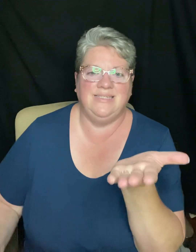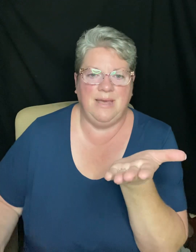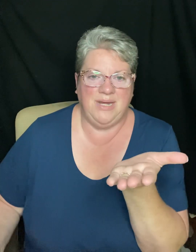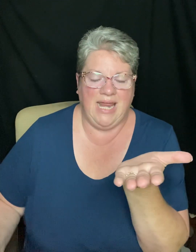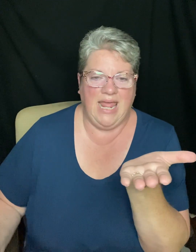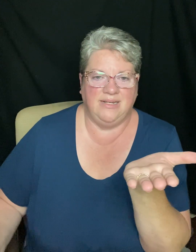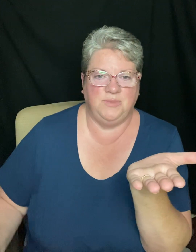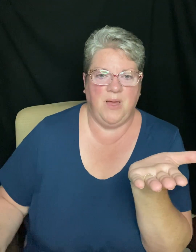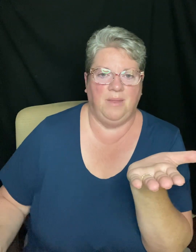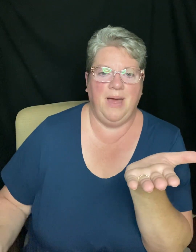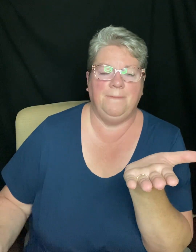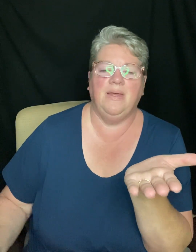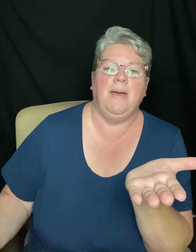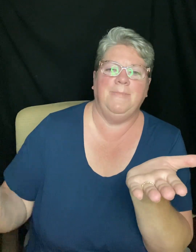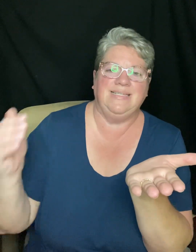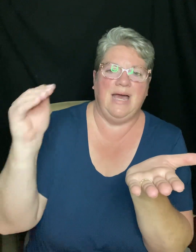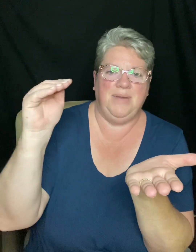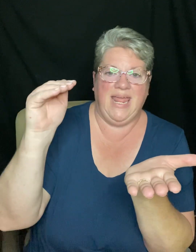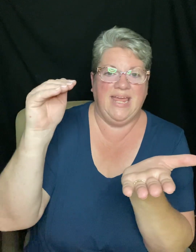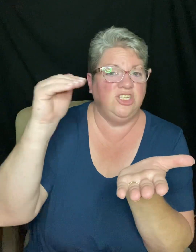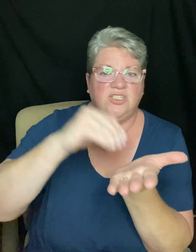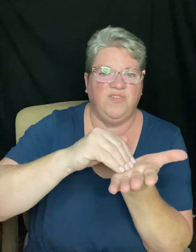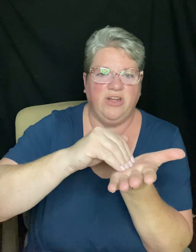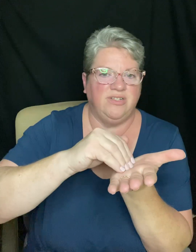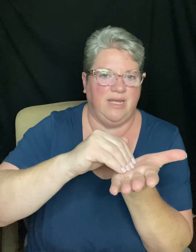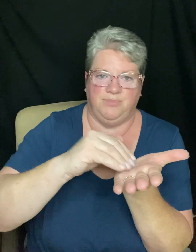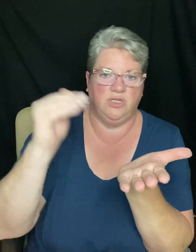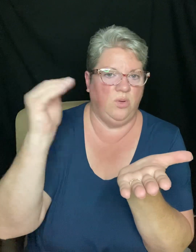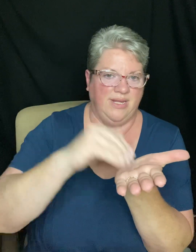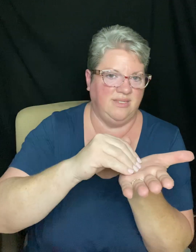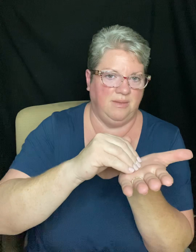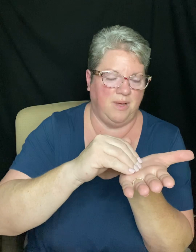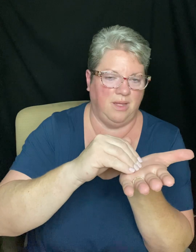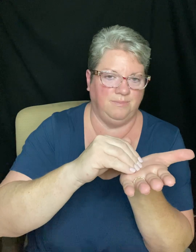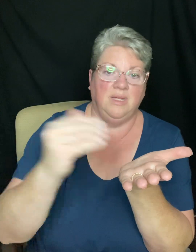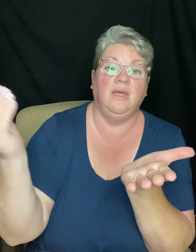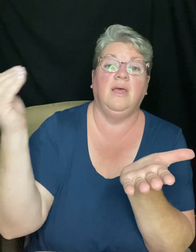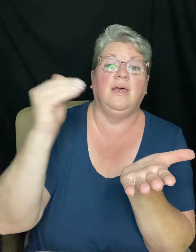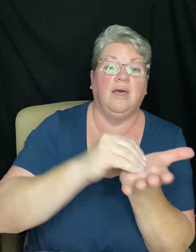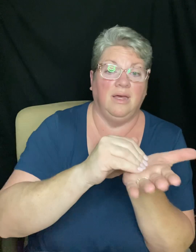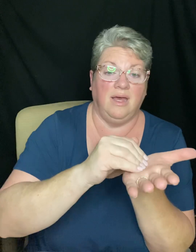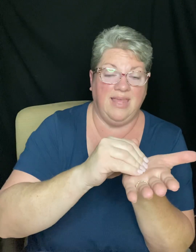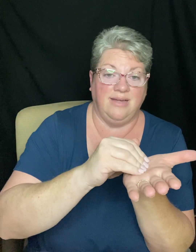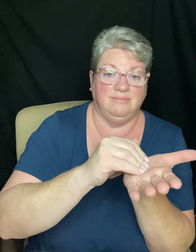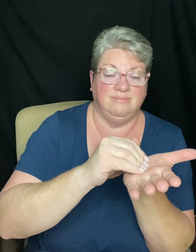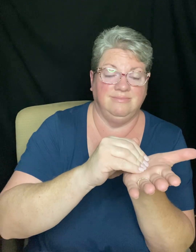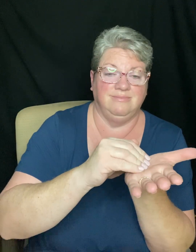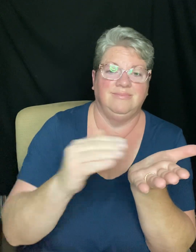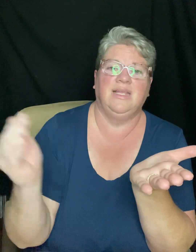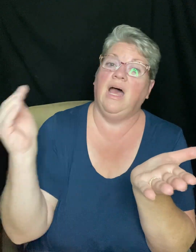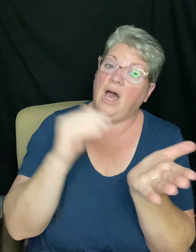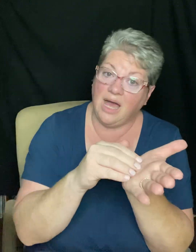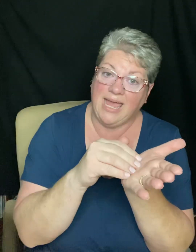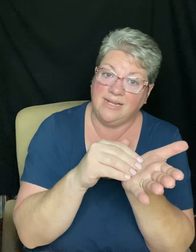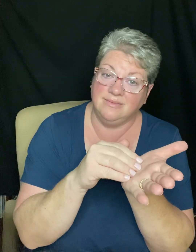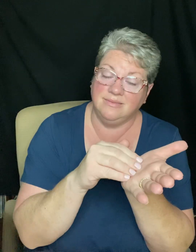non-dominant hand is palm up. My dominant hand, just fingertips go into the palm. Again, again,